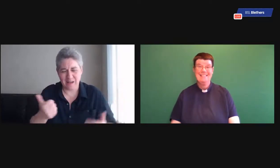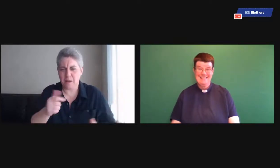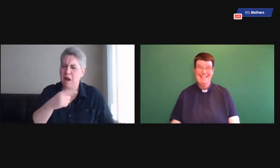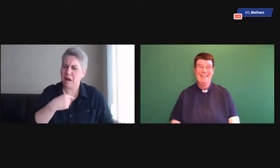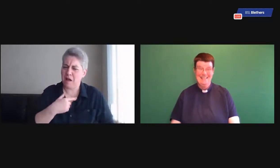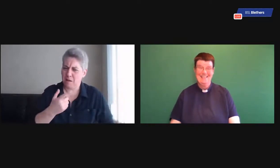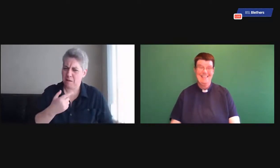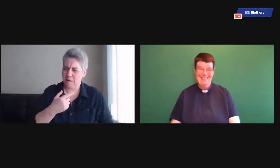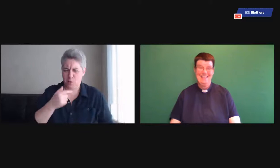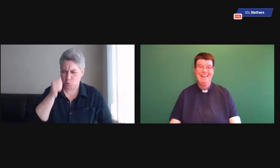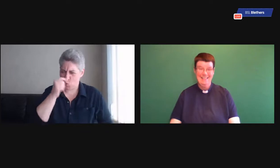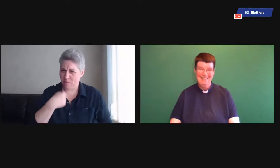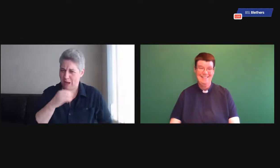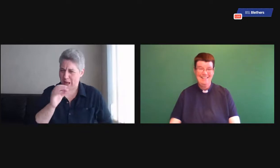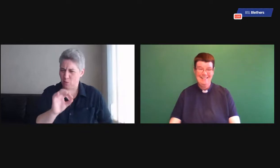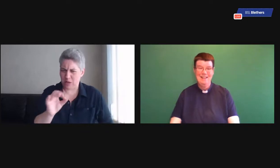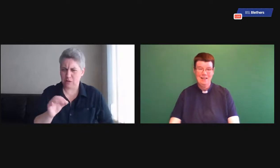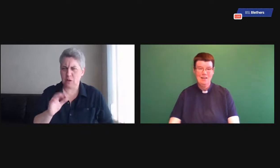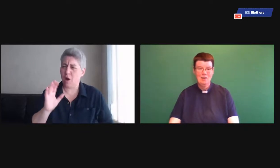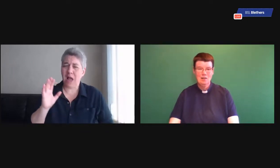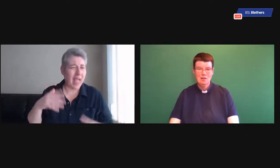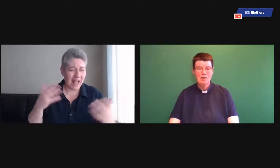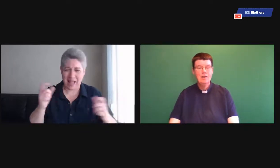your favourite colour then, Mary?